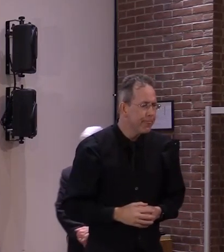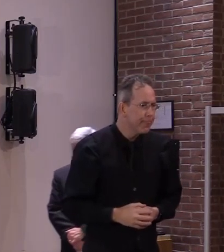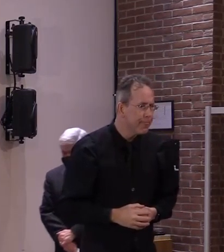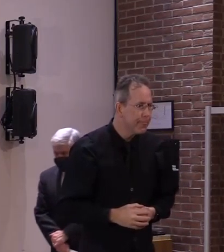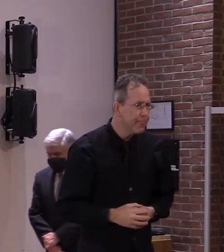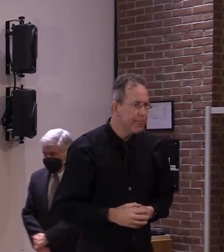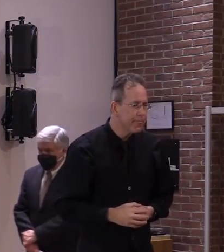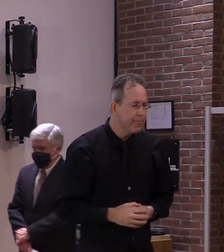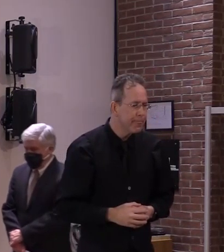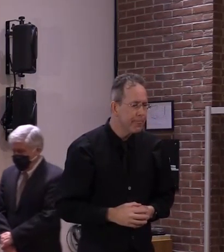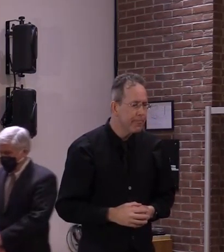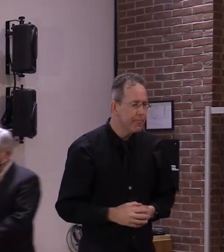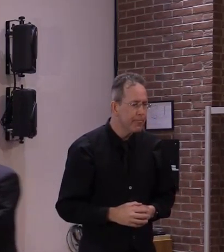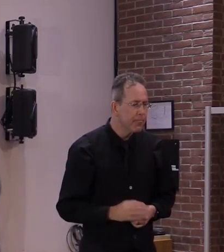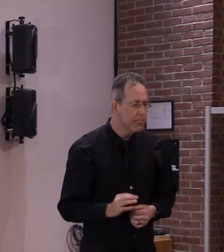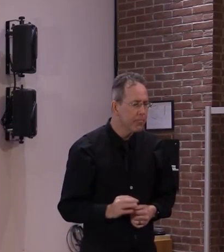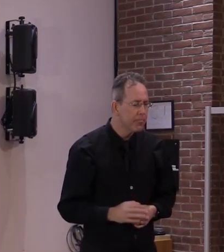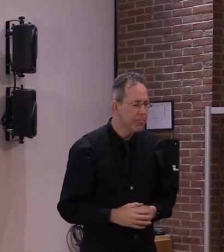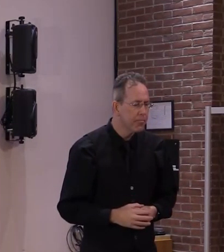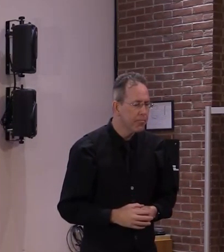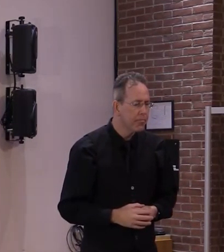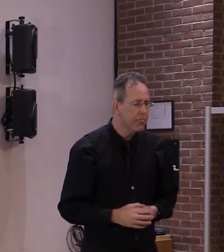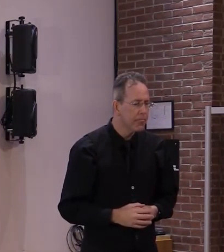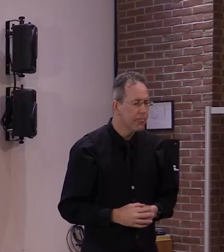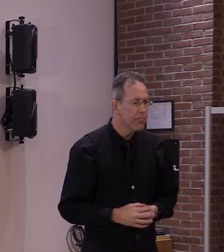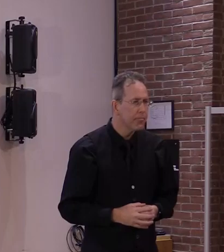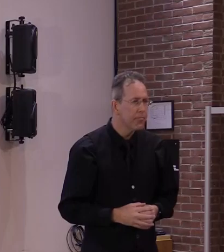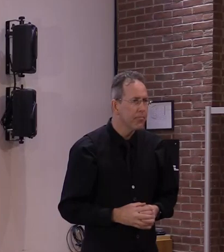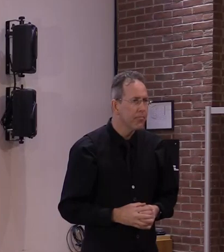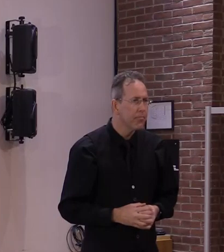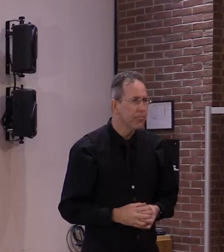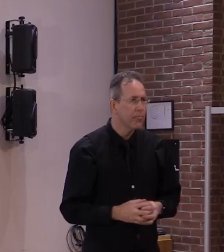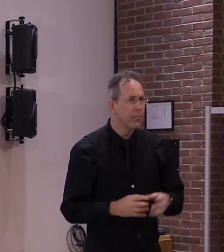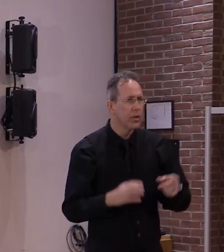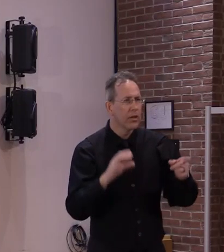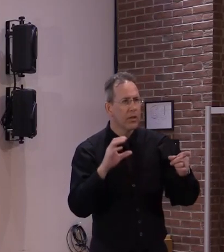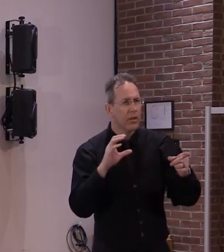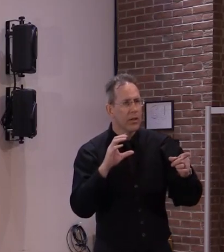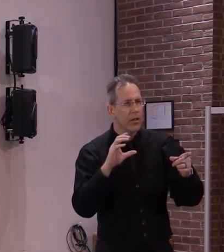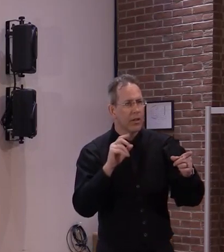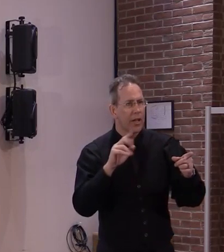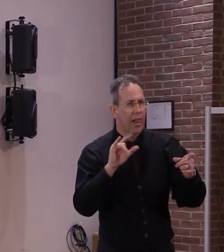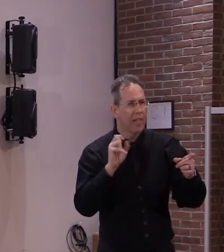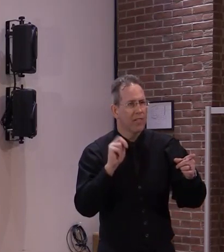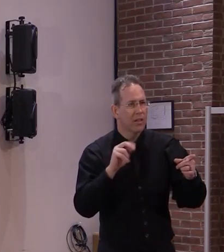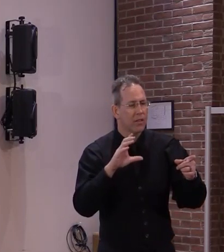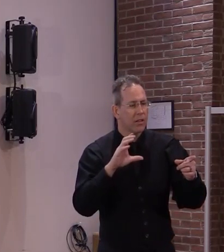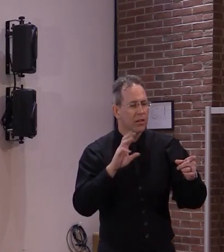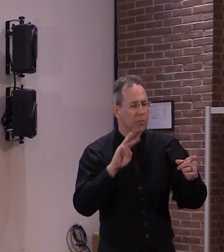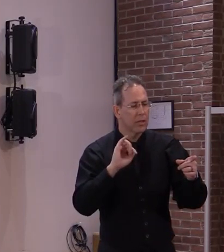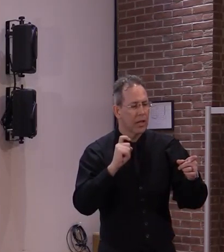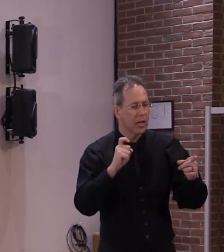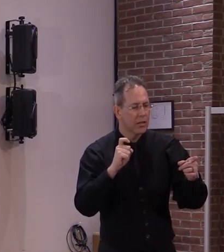seems like there's been a pretty big response in 70 plus so far. What do you need to